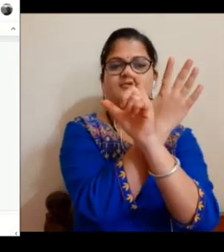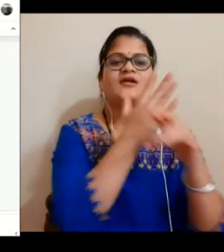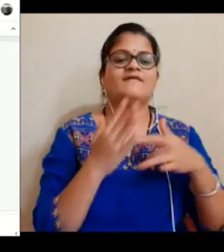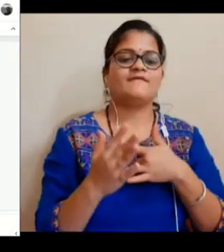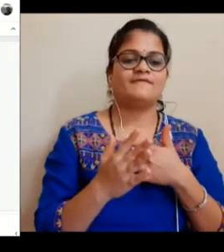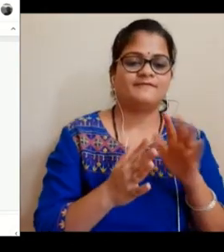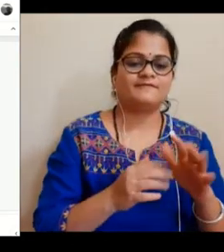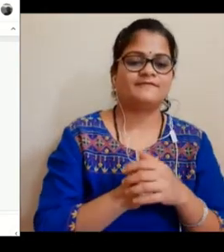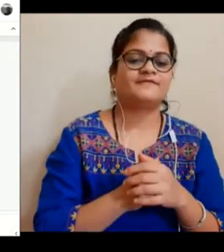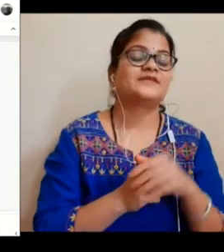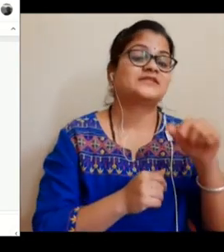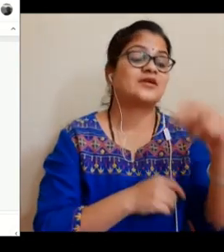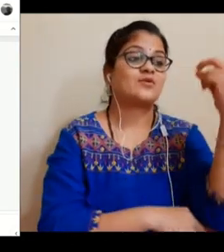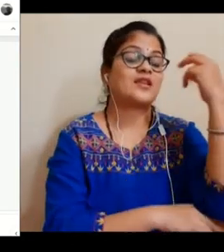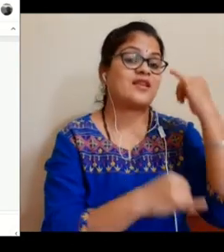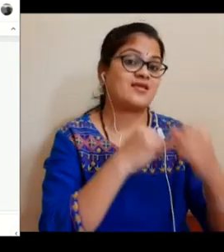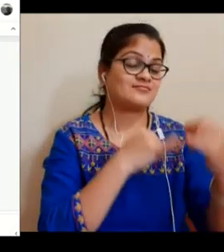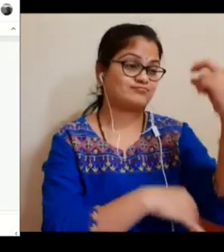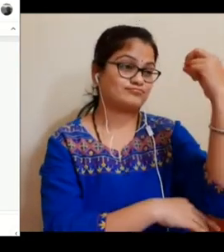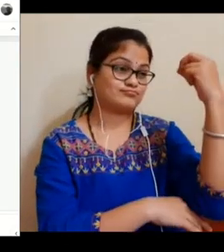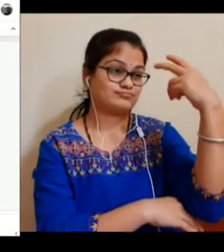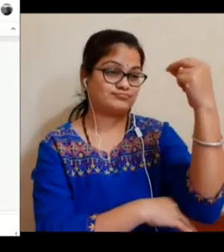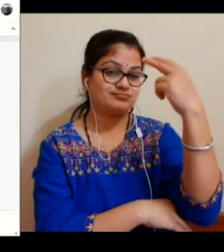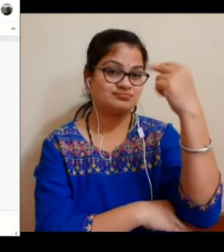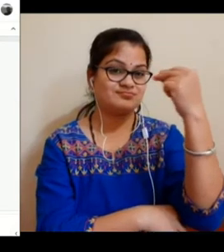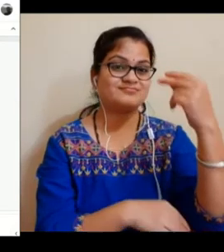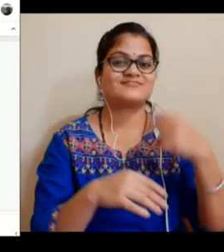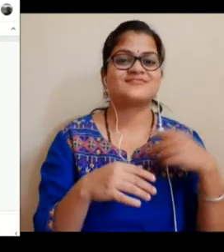And the stars will give a final blink.